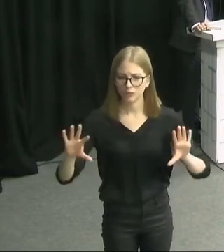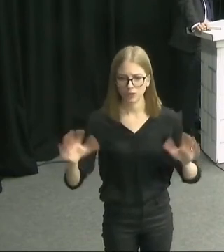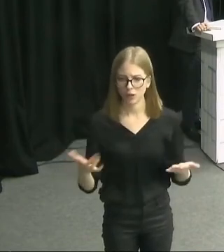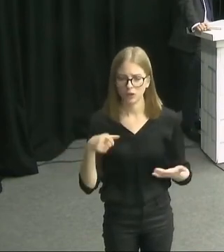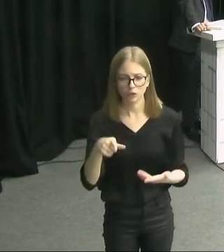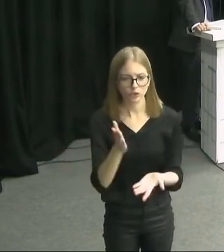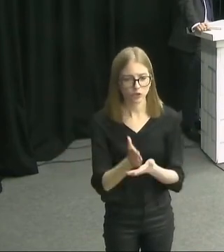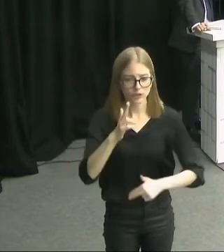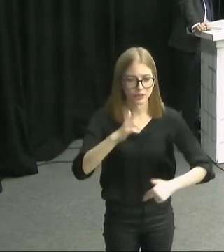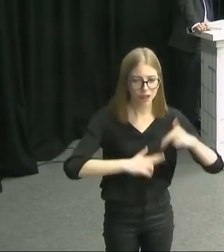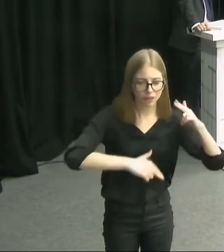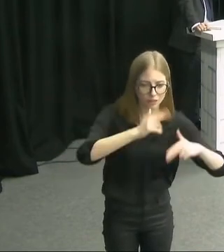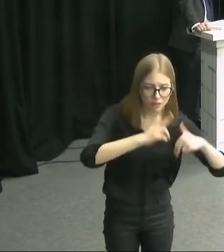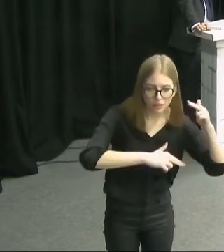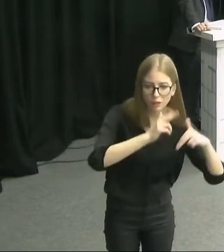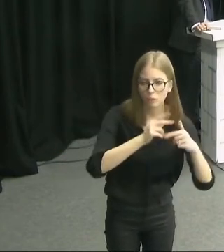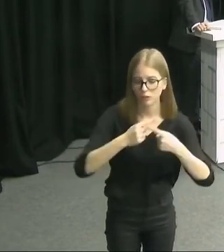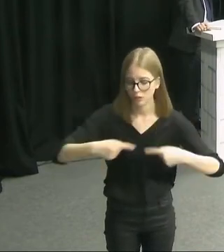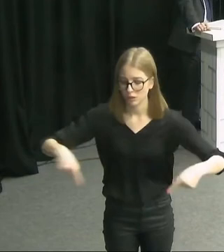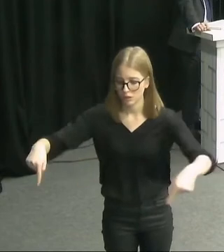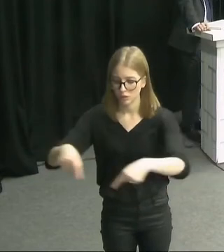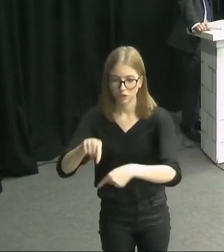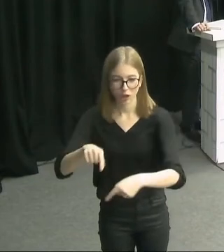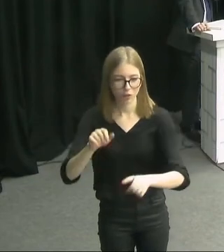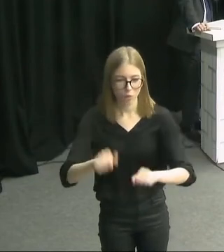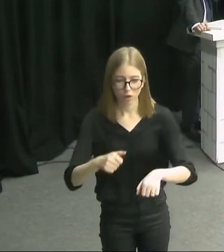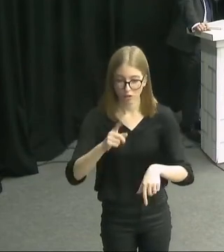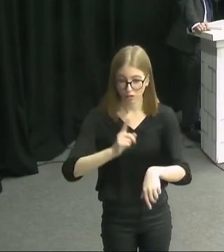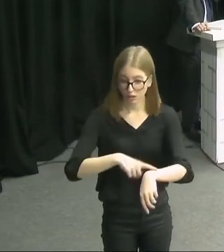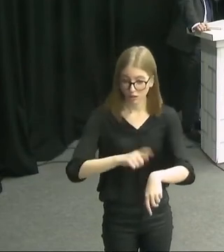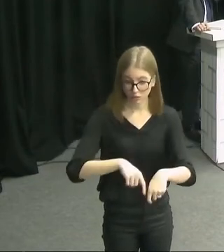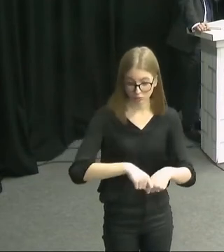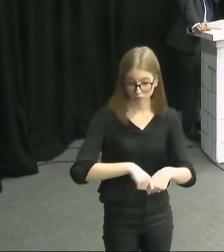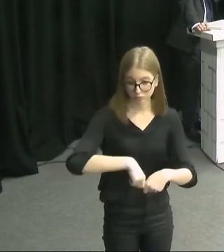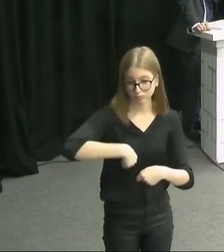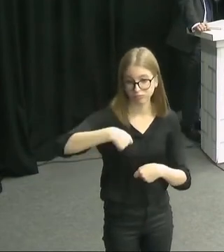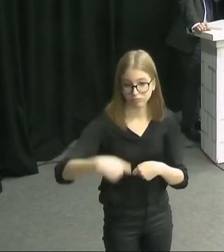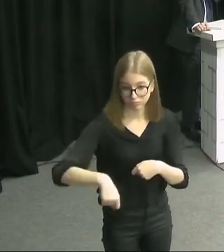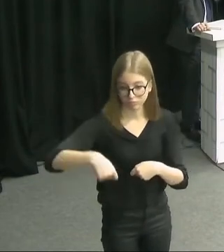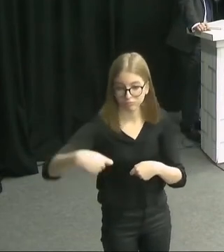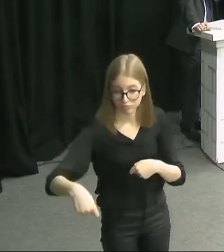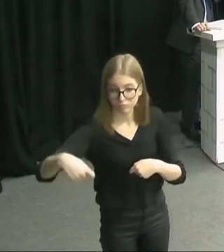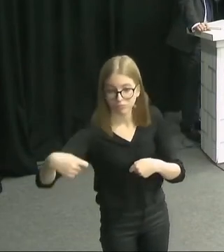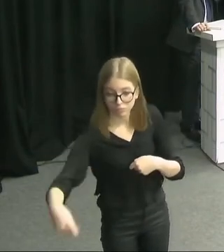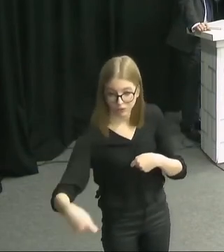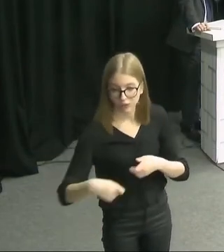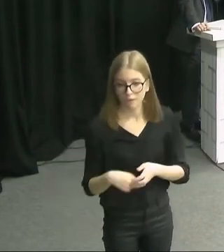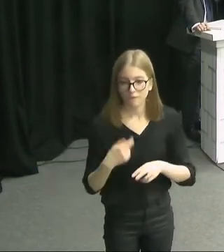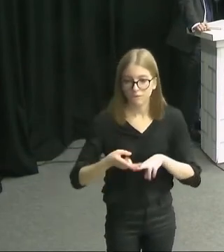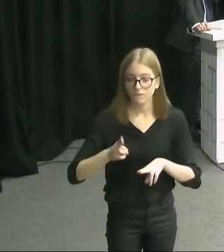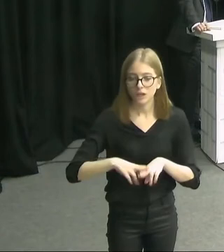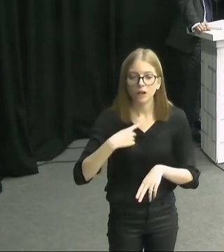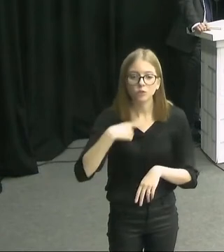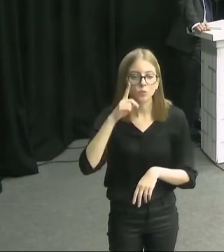I would aim for the construction. I will make all the efforts, but I cannot ensure that it